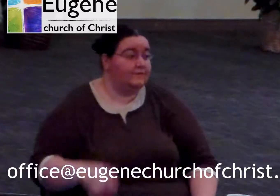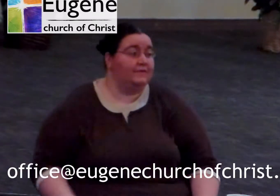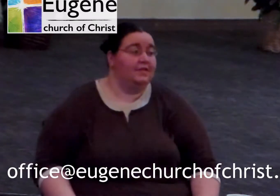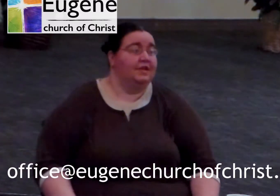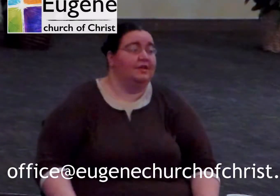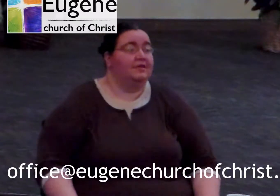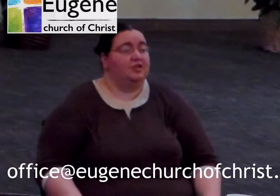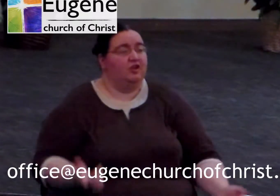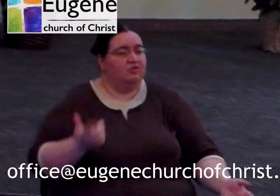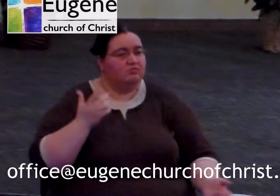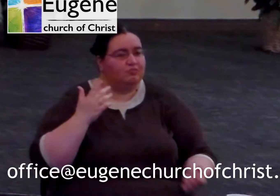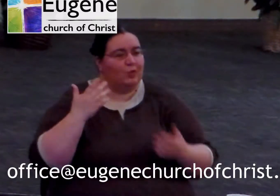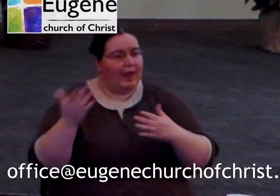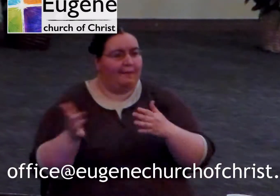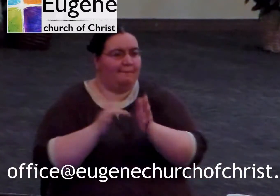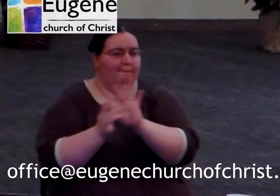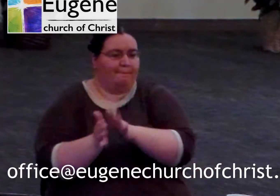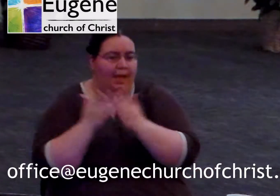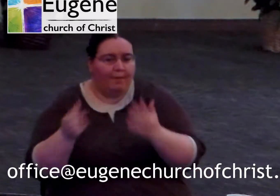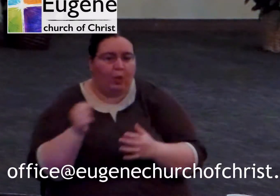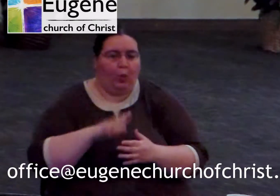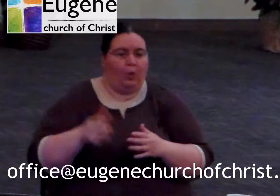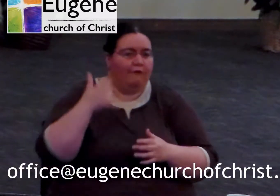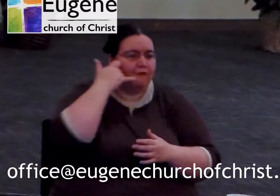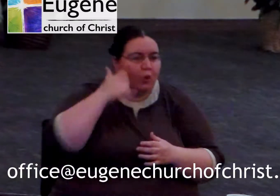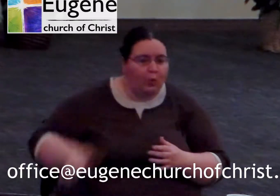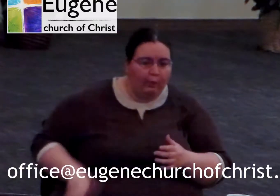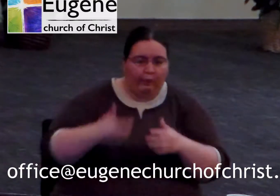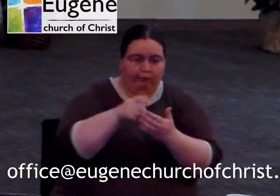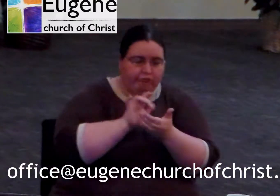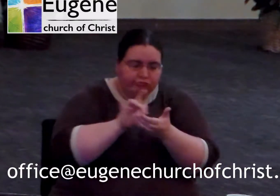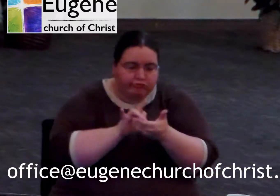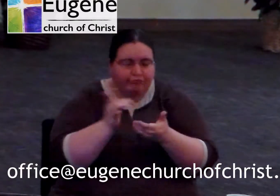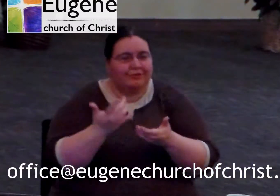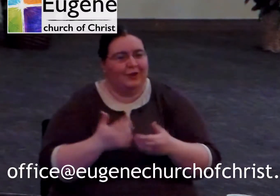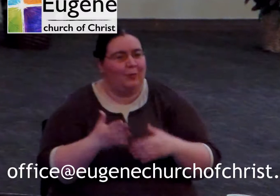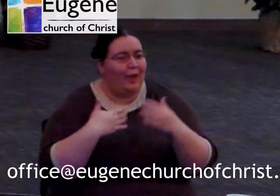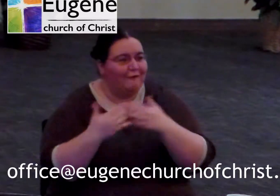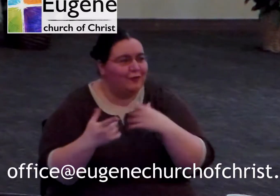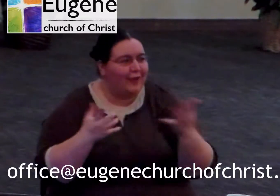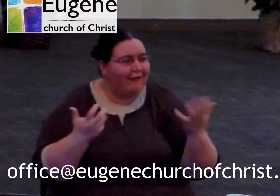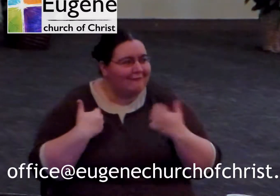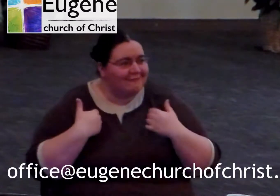Let's read verses 1 through 6, and then have some thoughts.